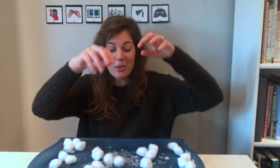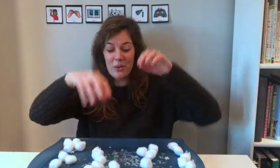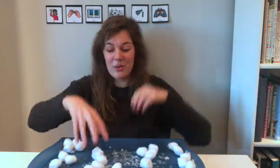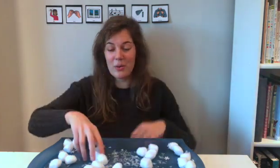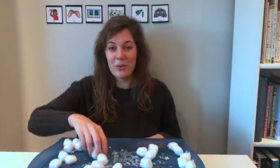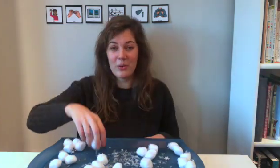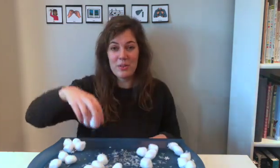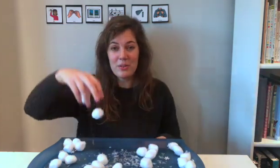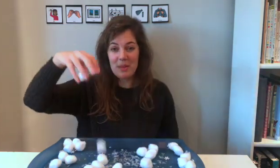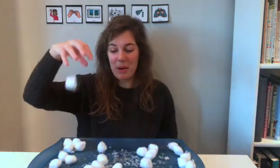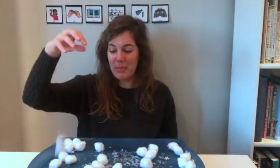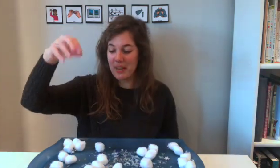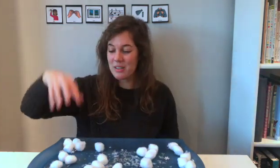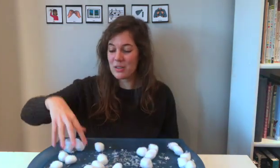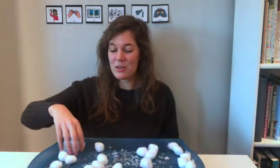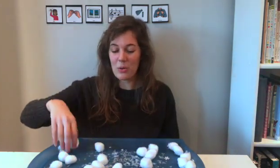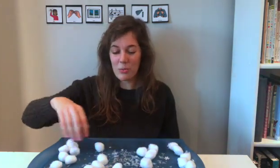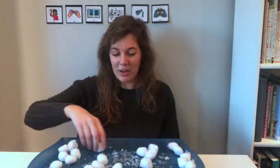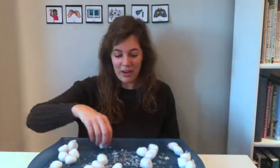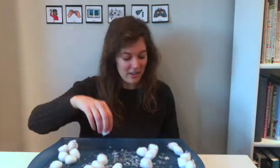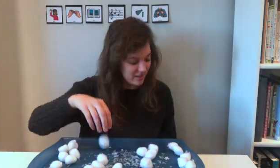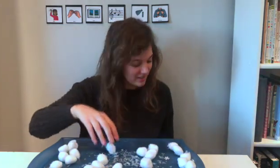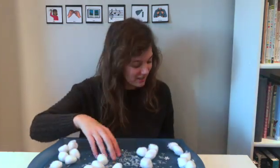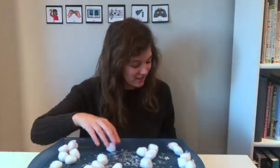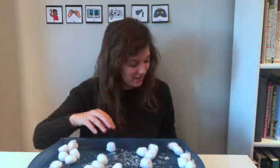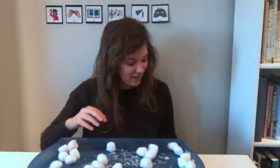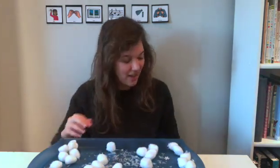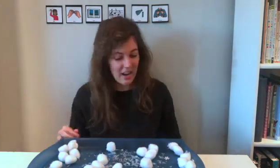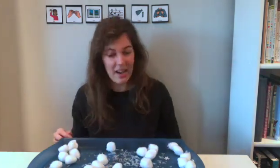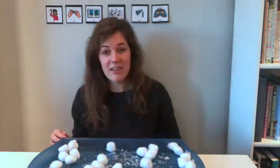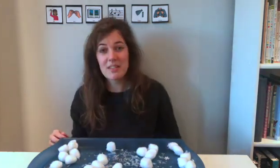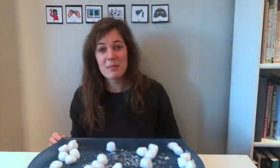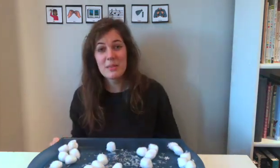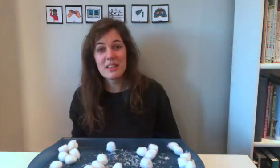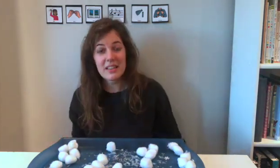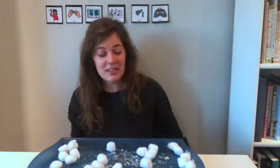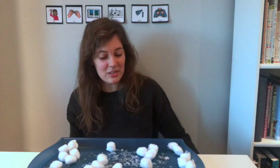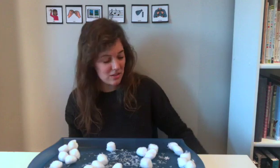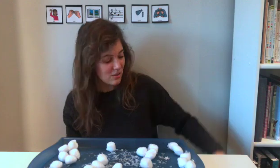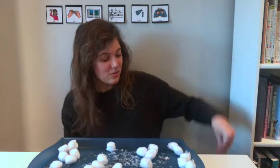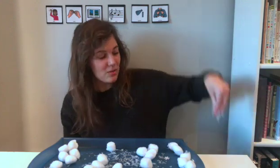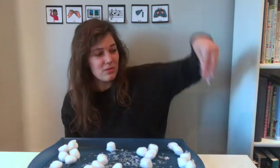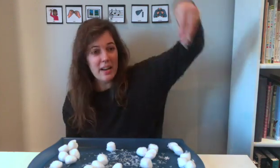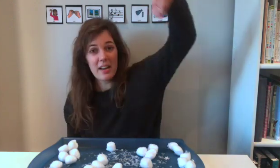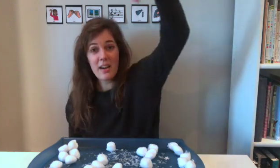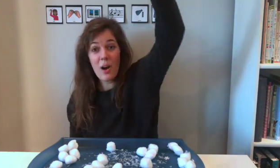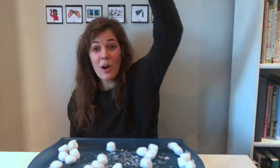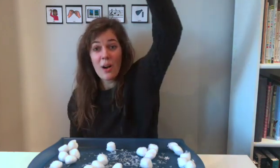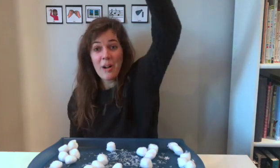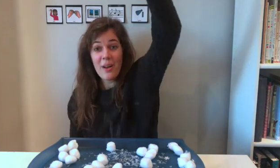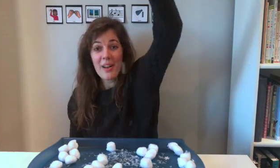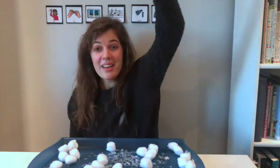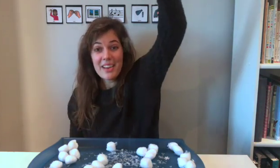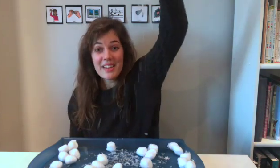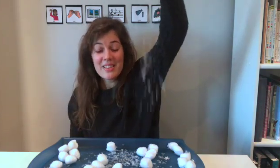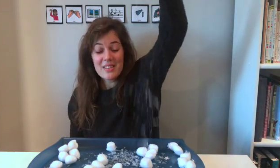snow. Do you see my big snowball? And I have some little snow too. Ready? It's